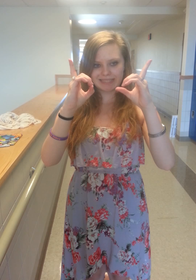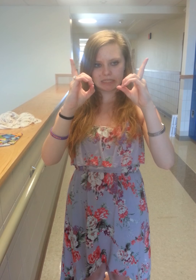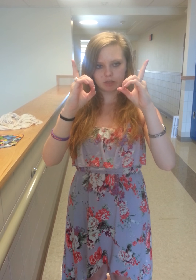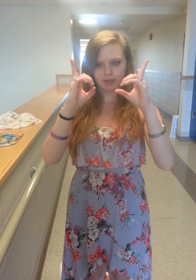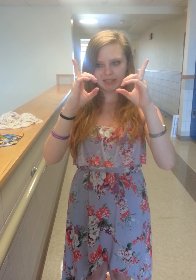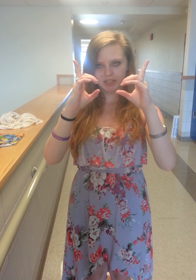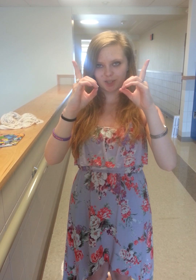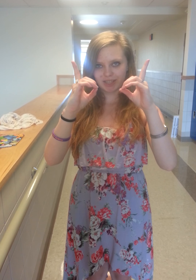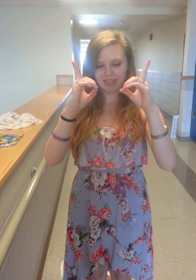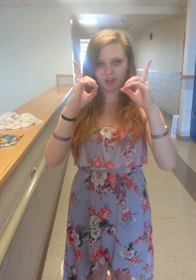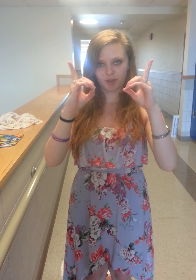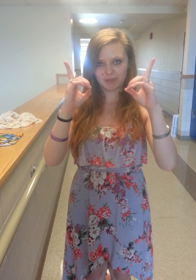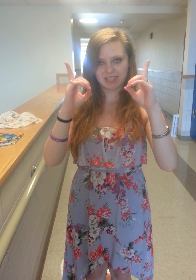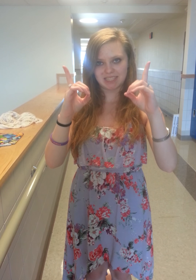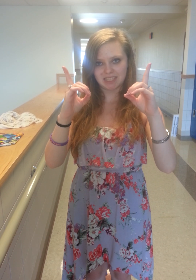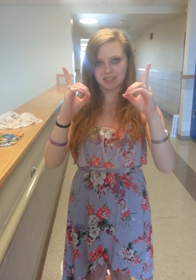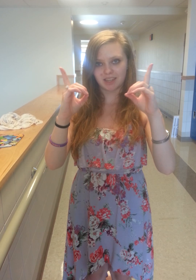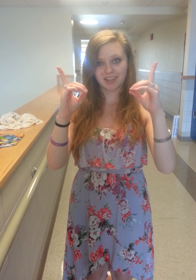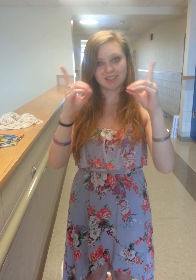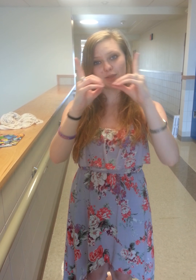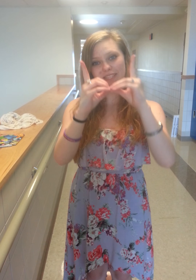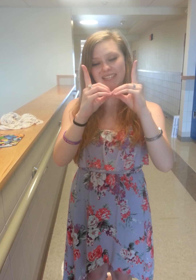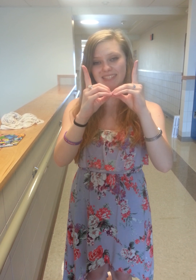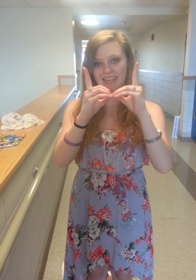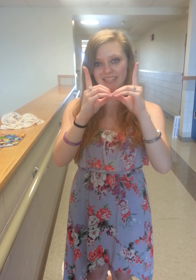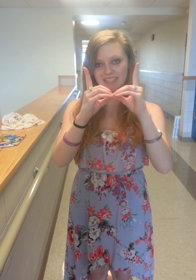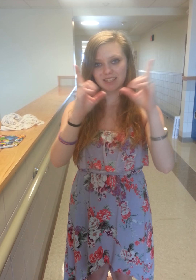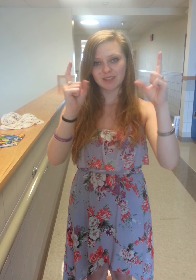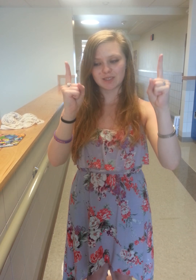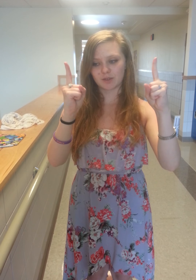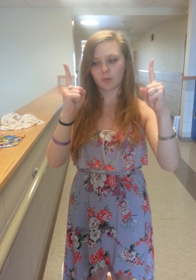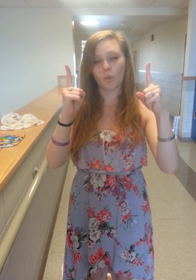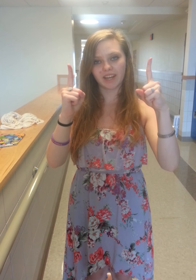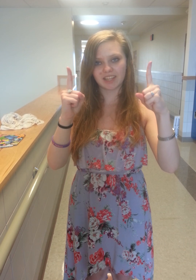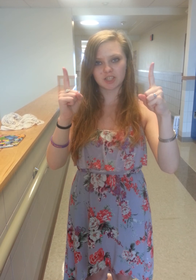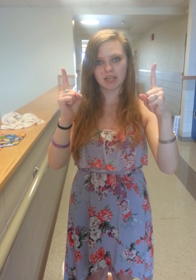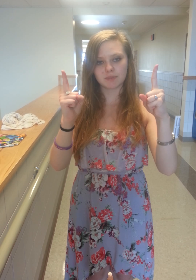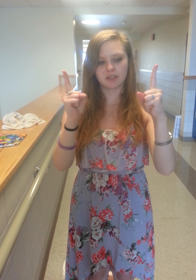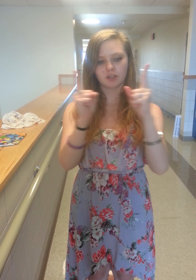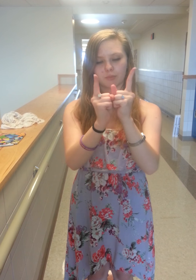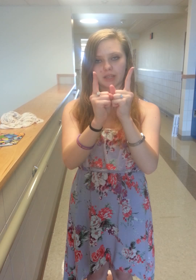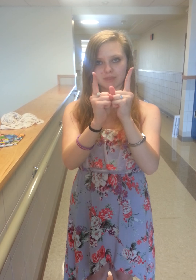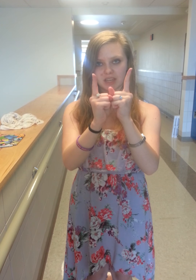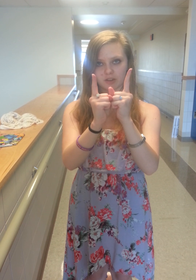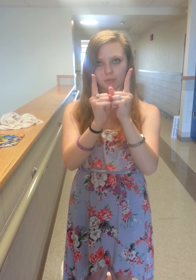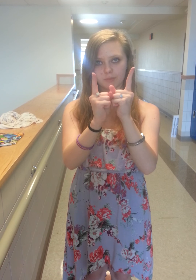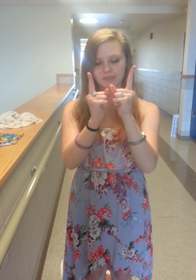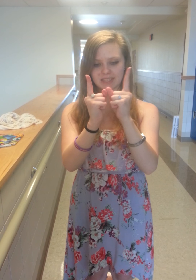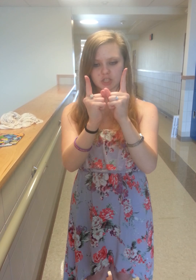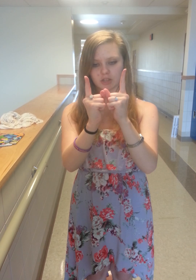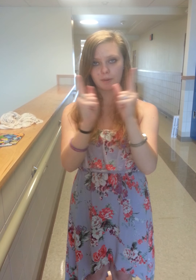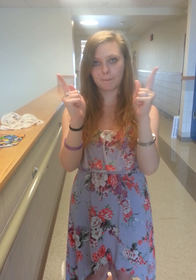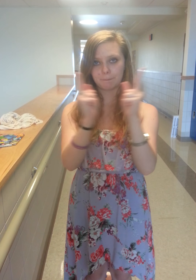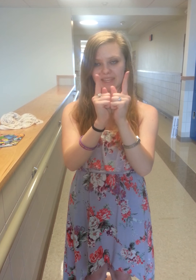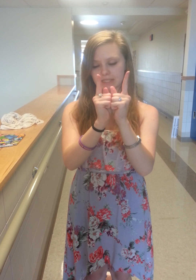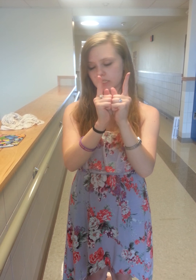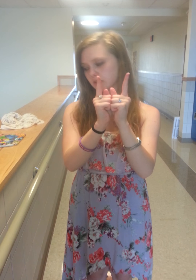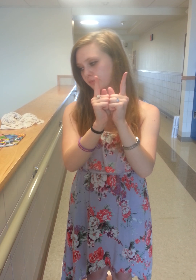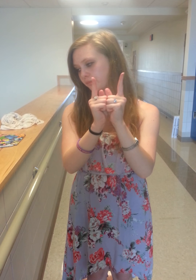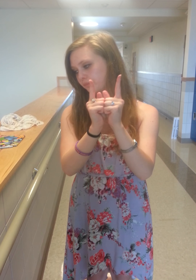D right there. It cannot be a D because otherwise that's date. So one hand shapes, and you're going to bring them together, palms facing each other. Meet.